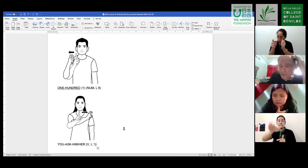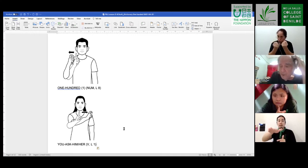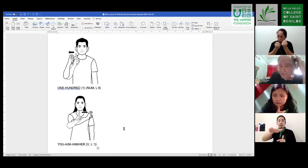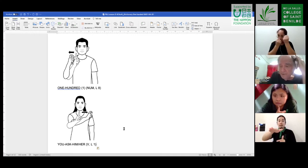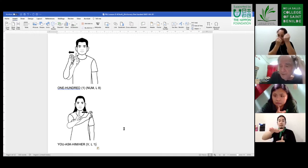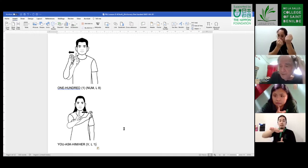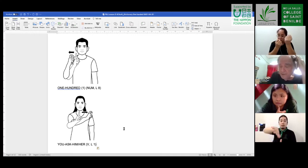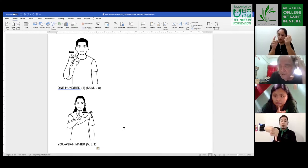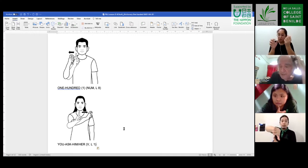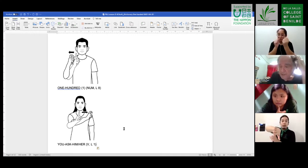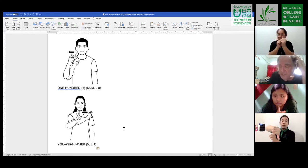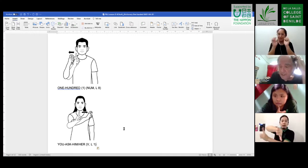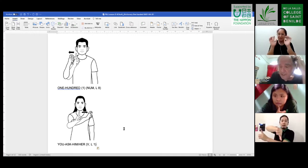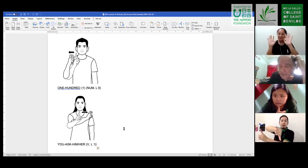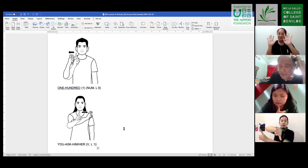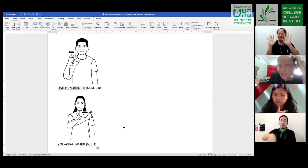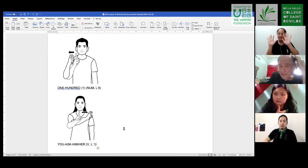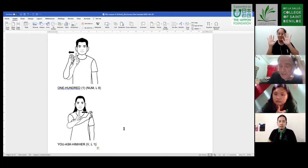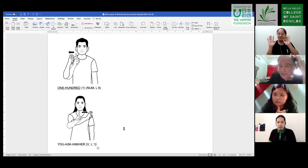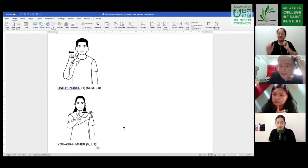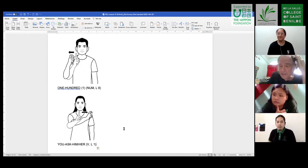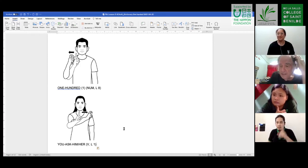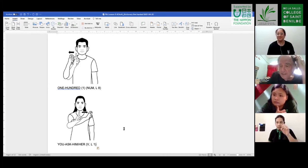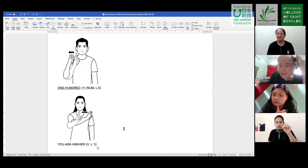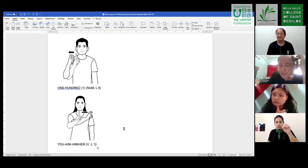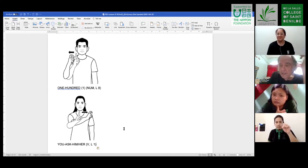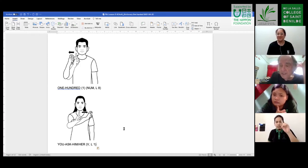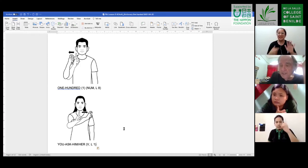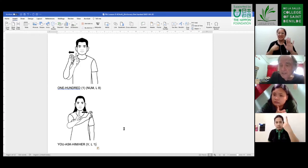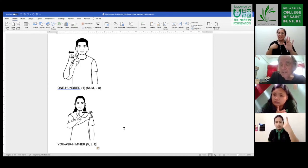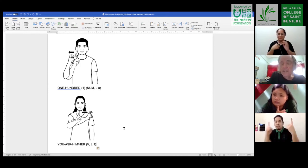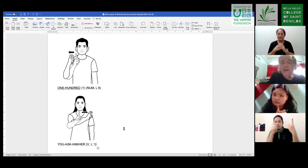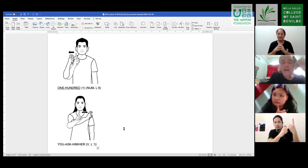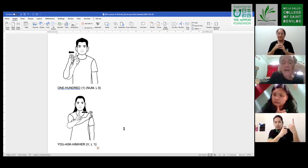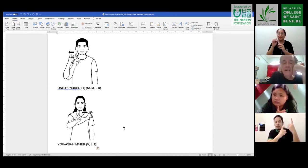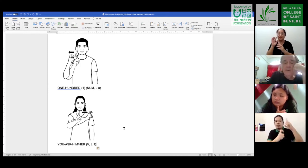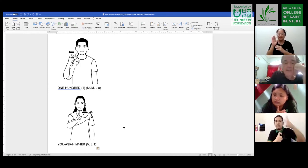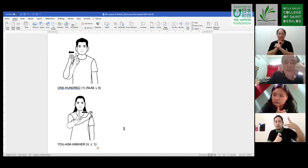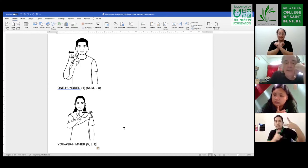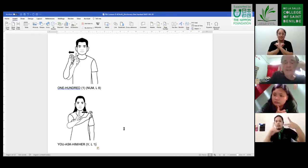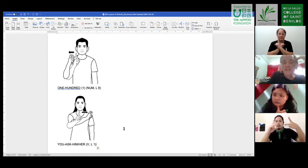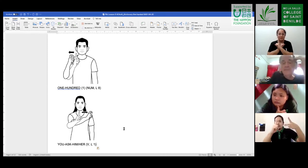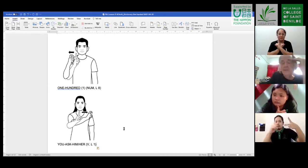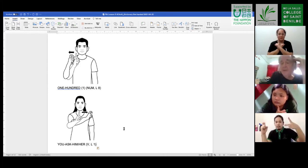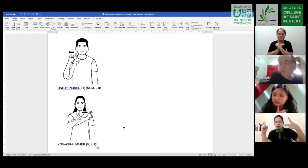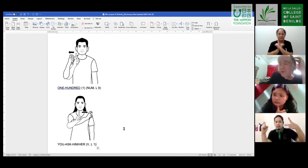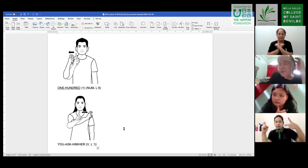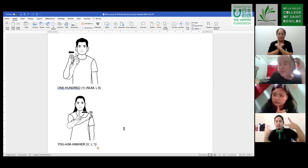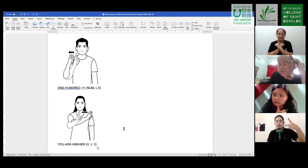goes first? Yeah. Yes, sir. Yeah, I agree that seems to be more natural to